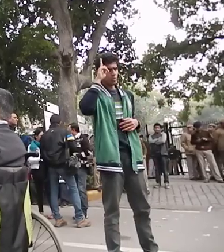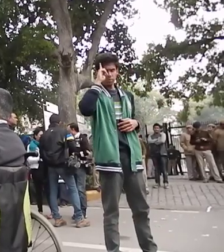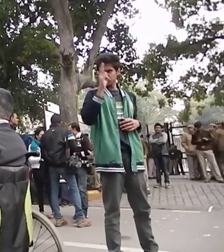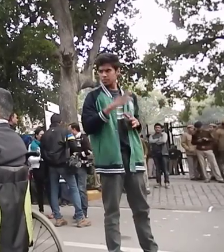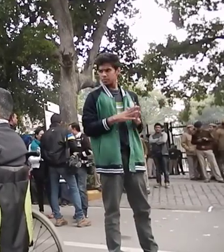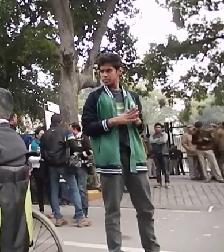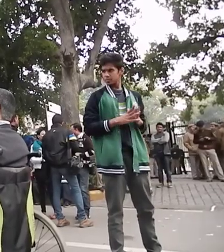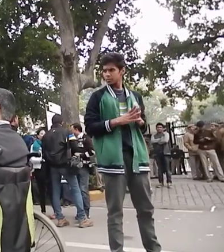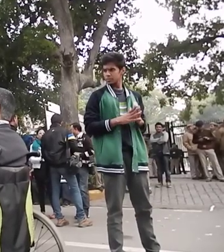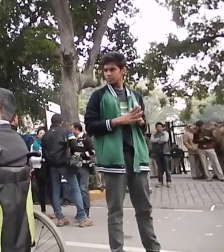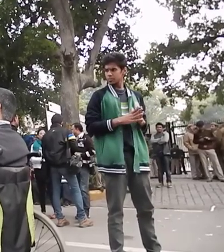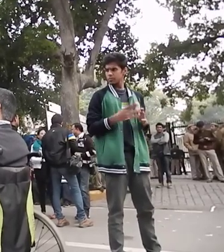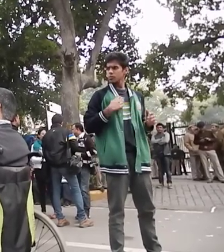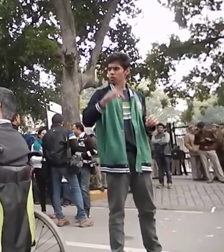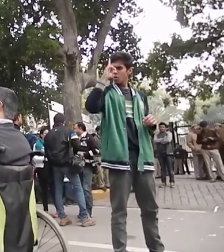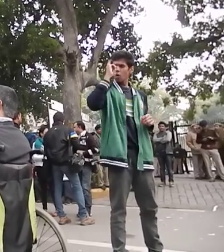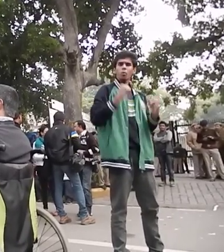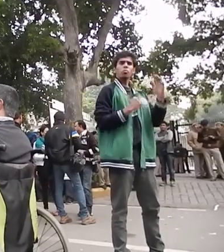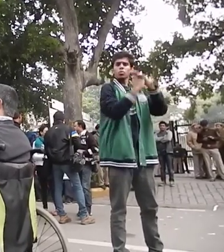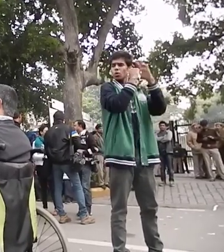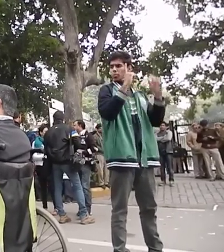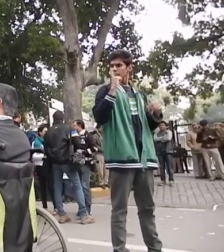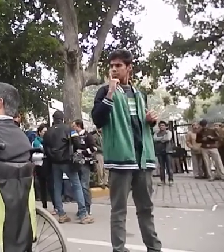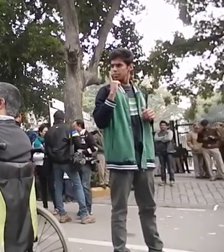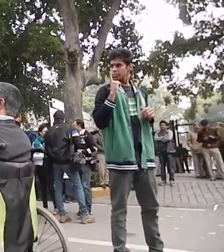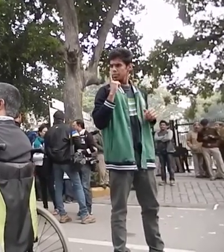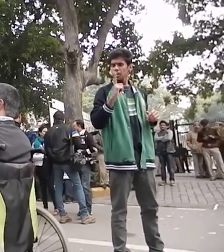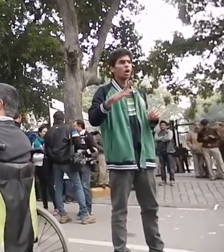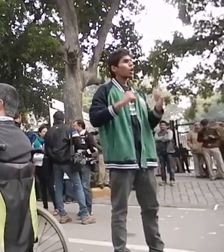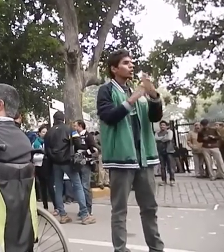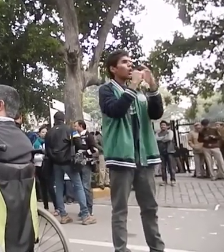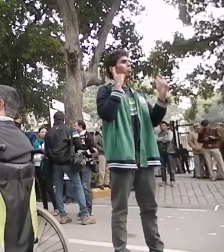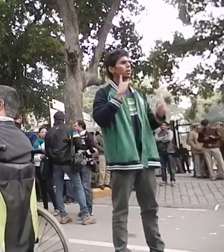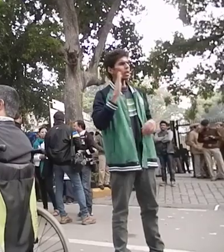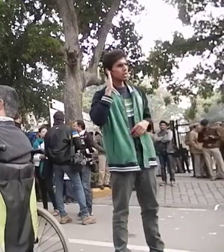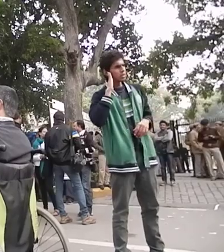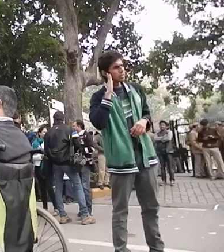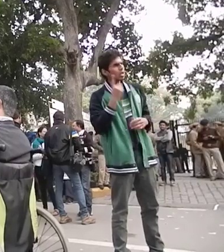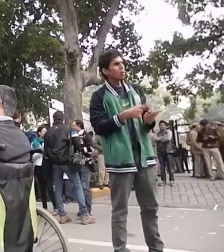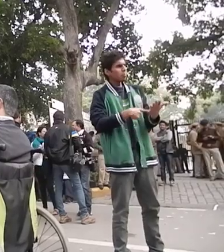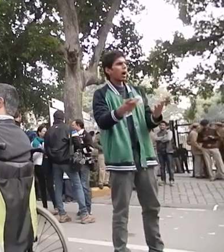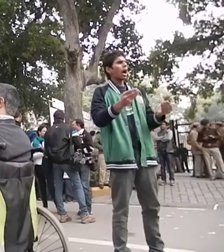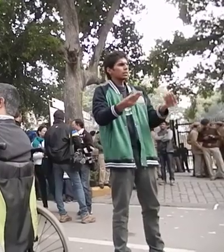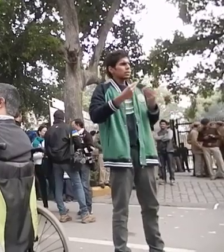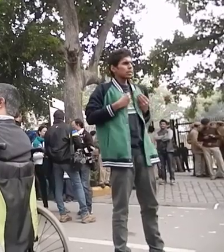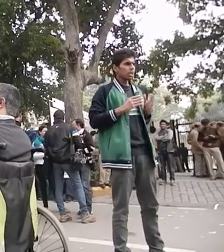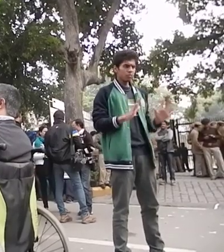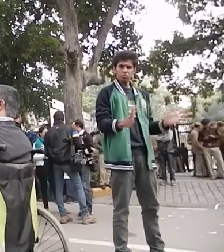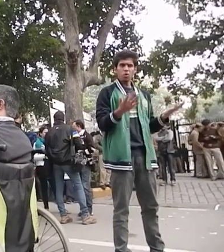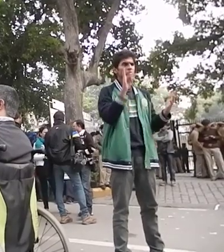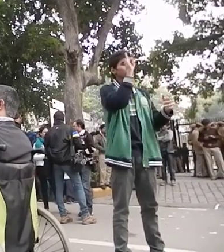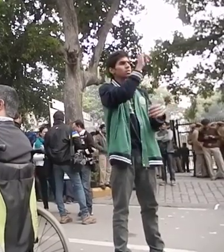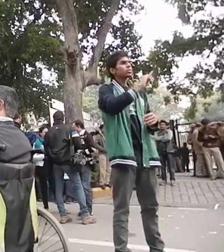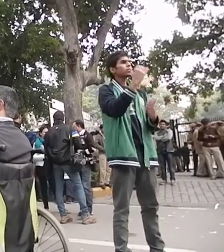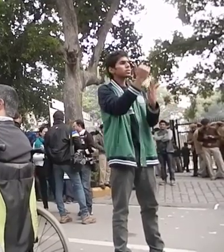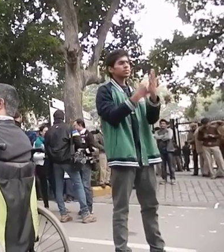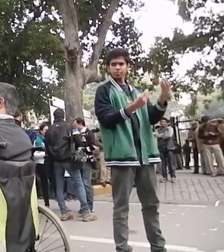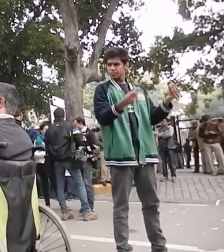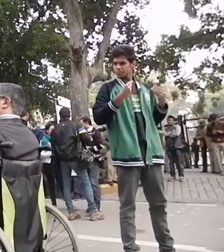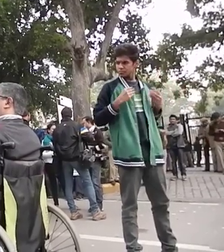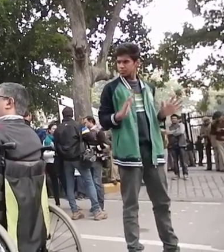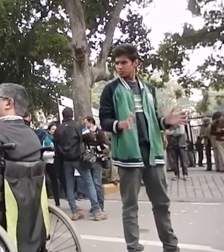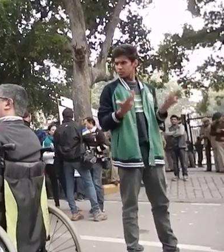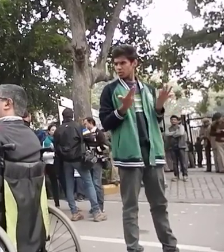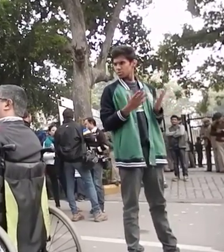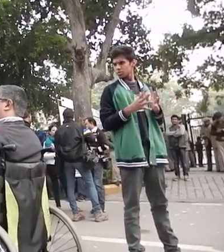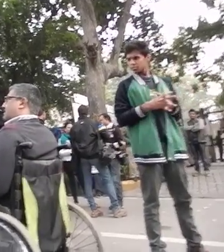hope that the top leadership intervenes and they overrule the information broadcasting industry and the babus and the